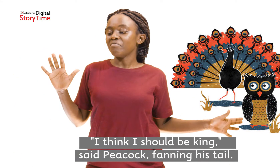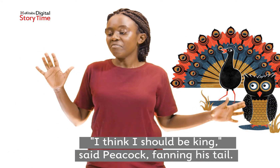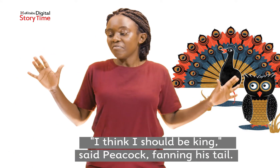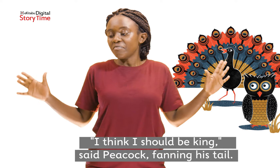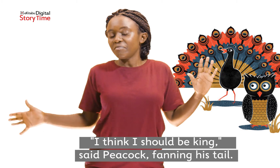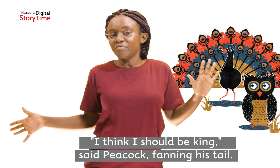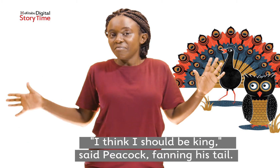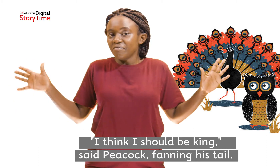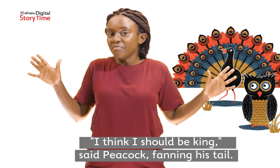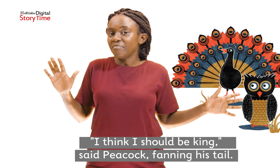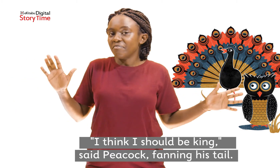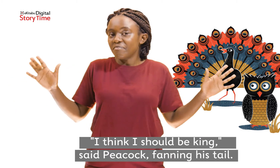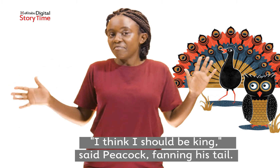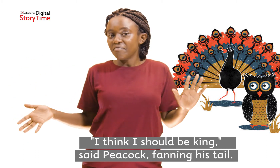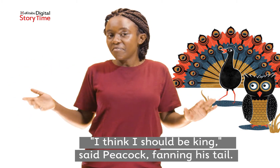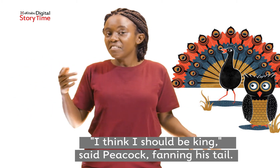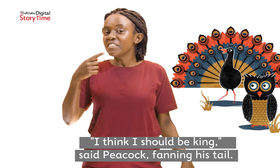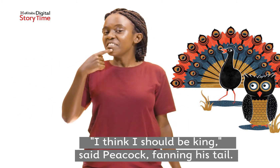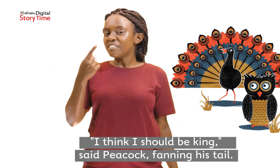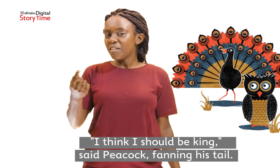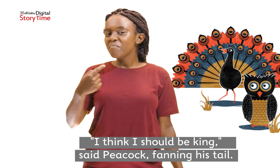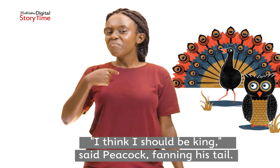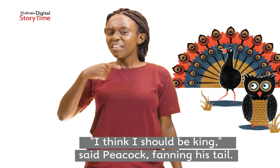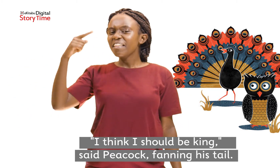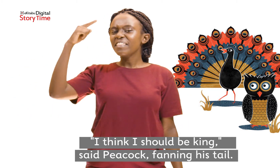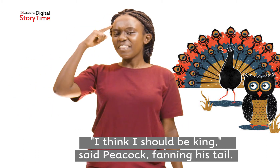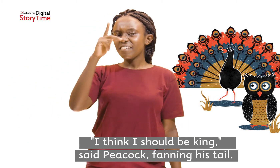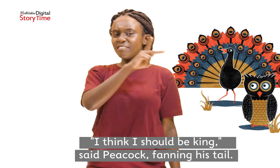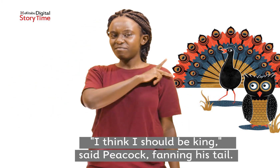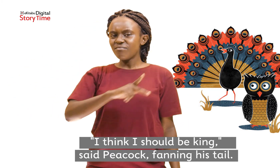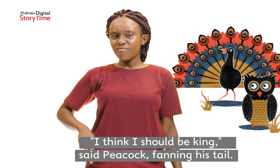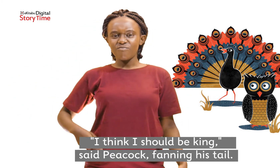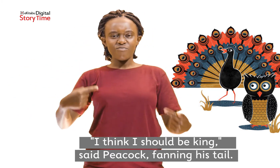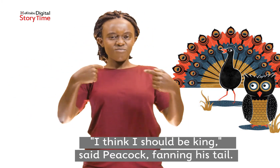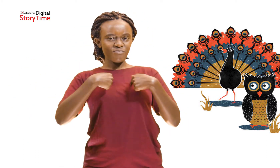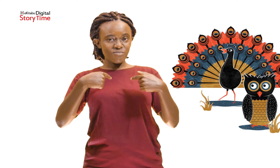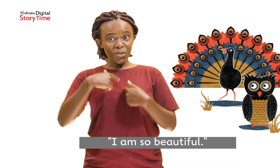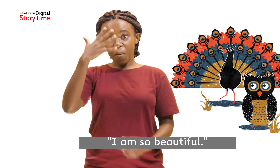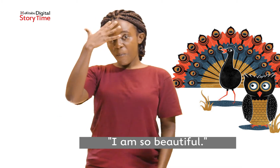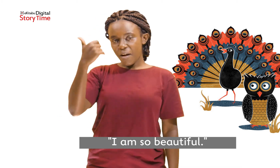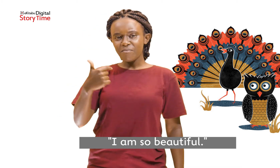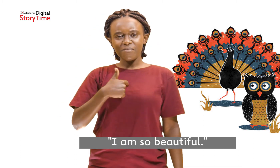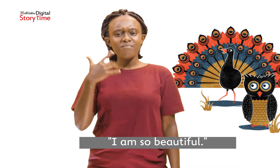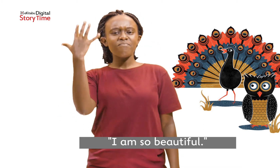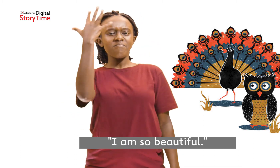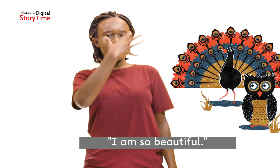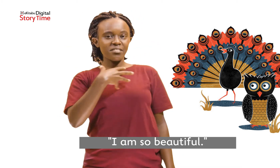I think I should be the king, said Peacock, fanning his tail. I am so